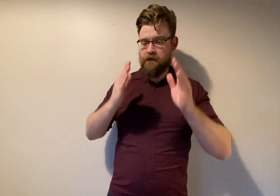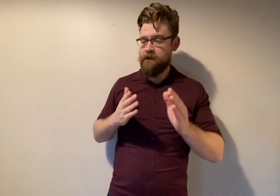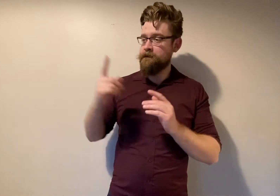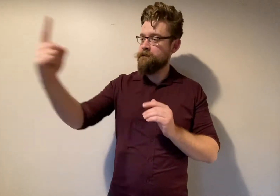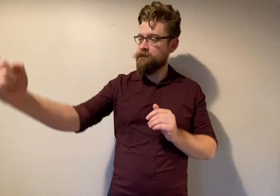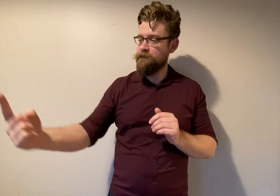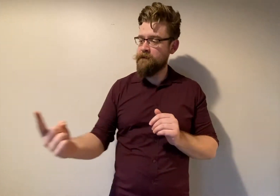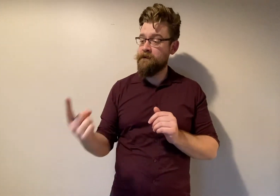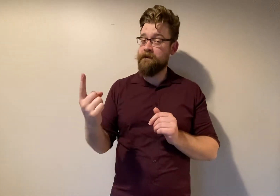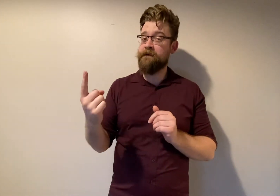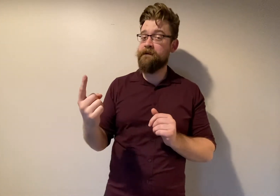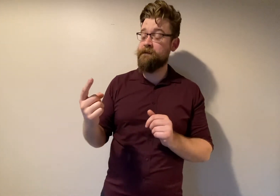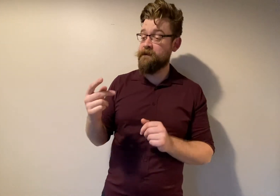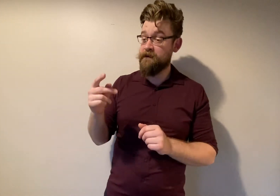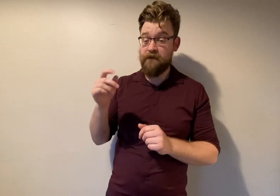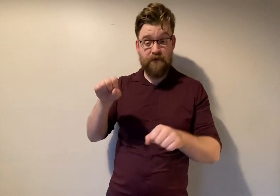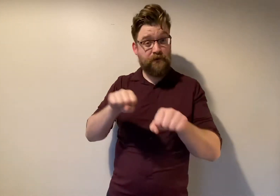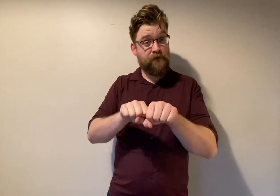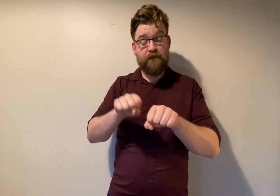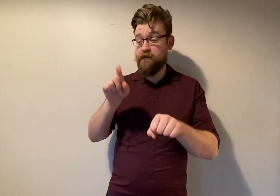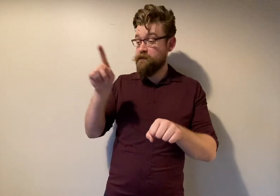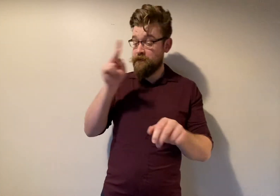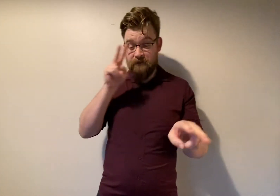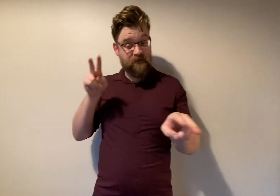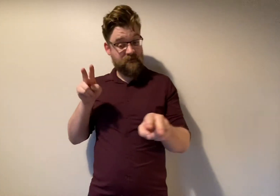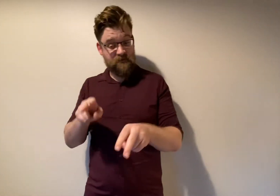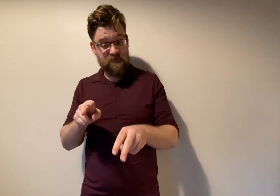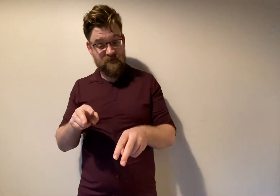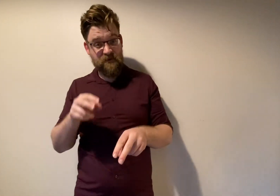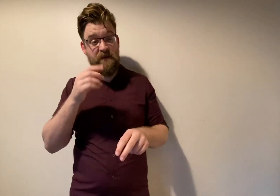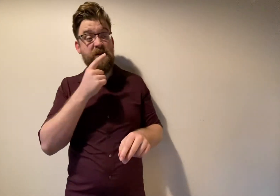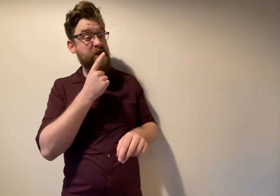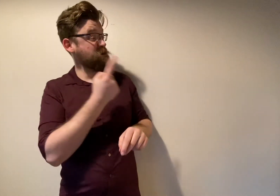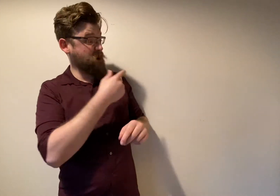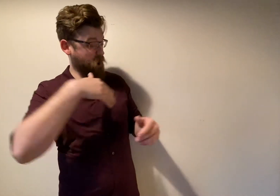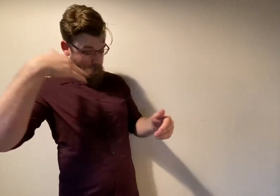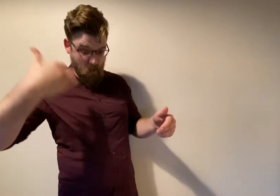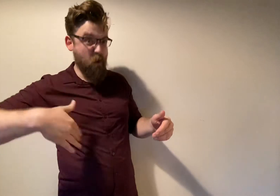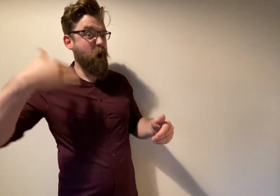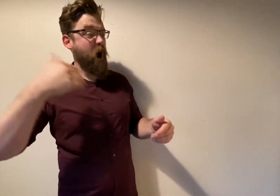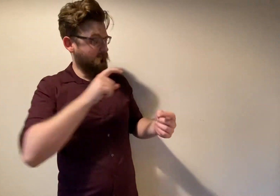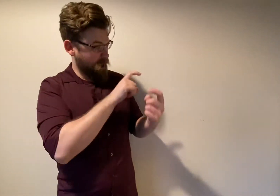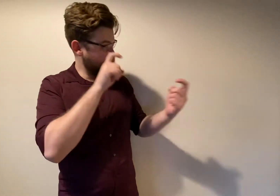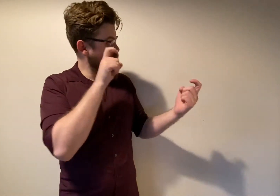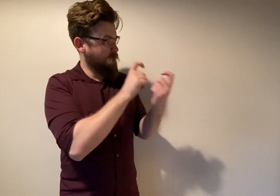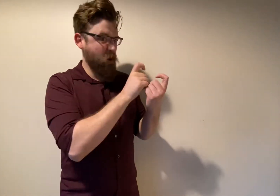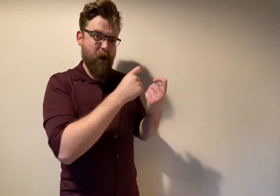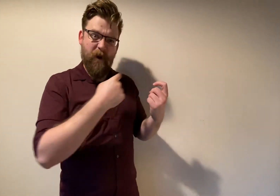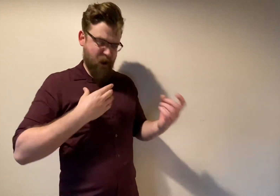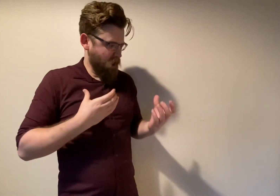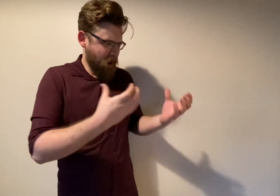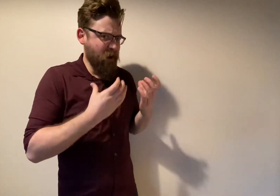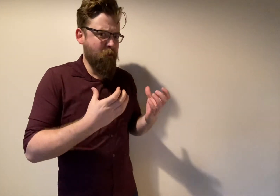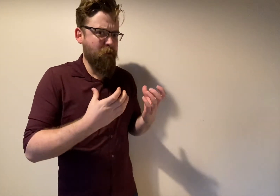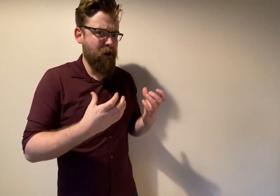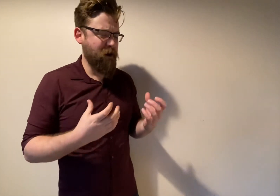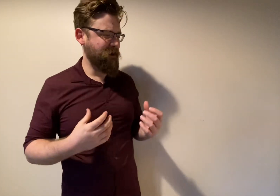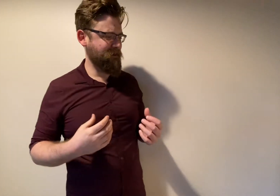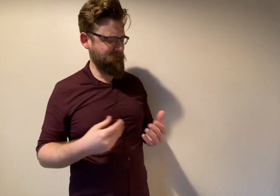than usual for them. The poor shoemaker, with the money, bought leather enough to make 2 pairs more. In